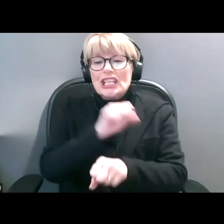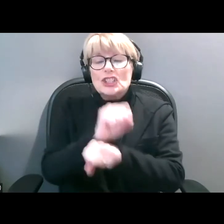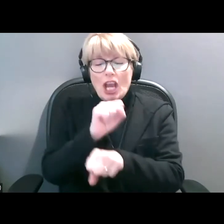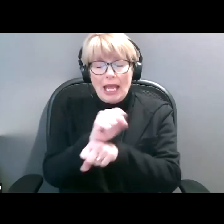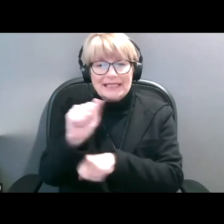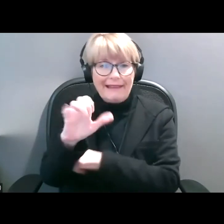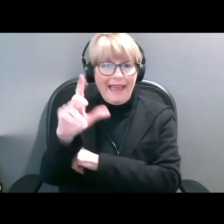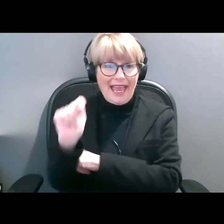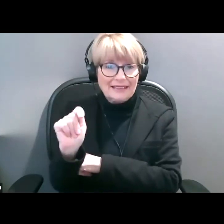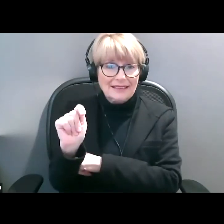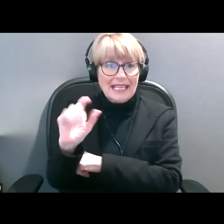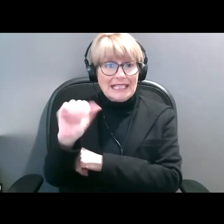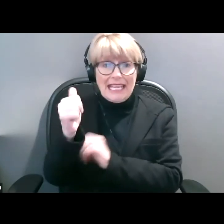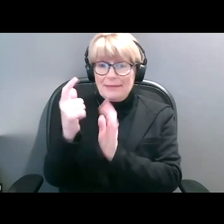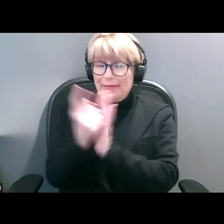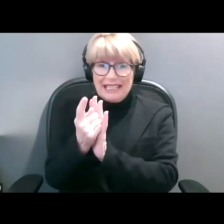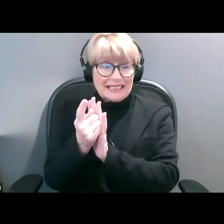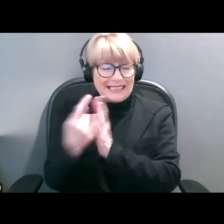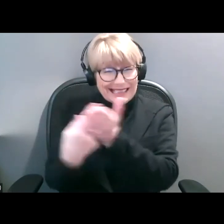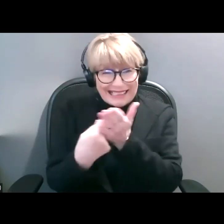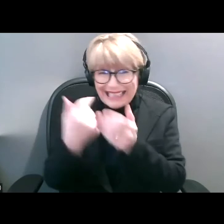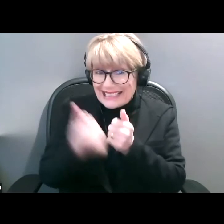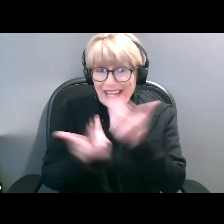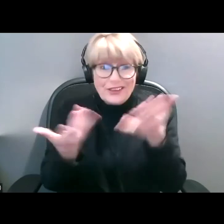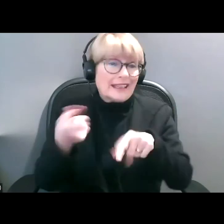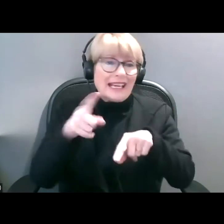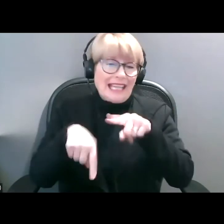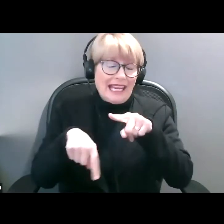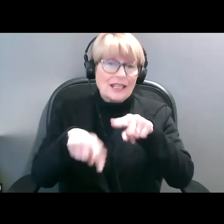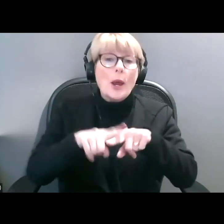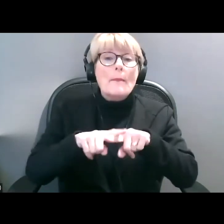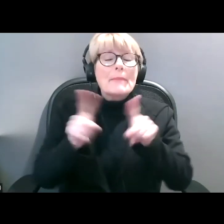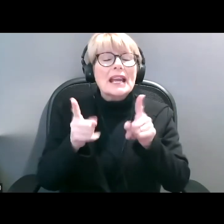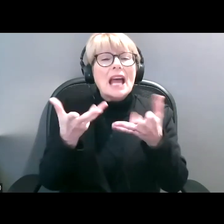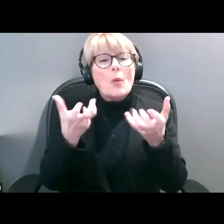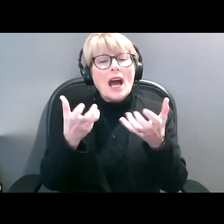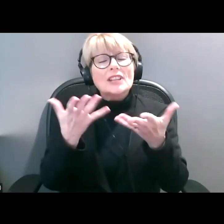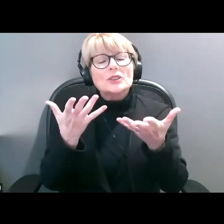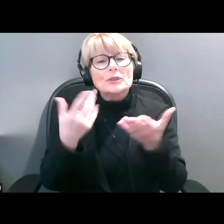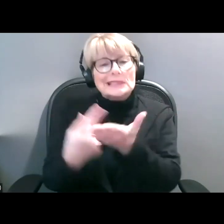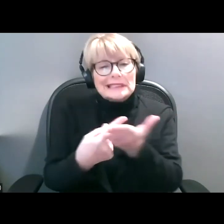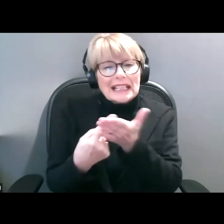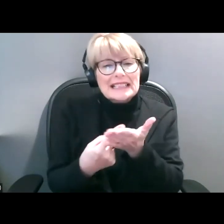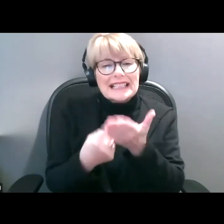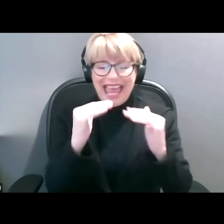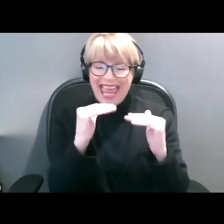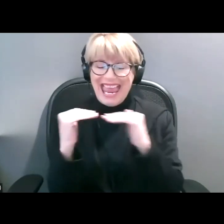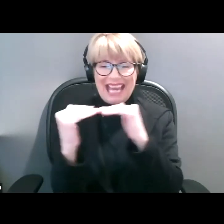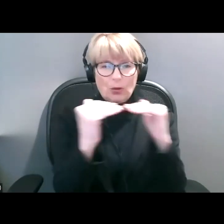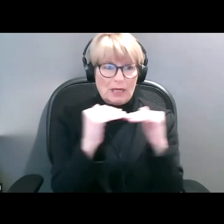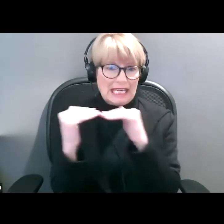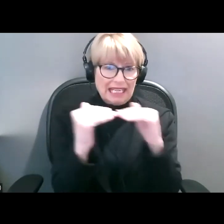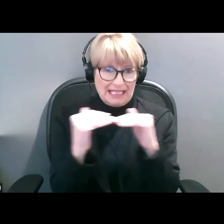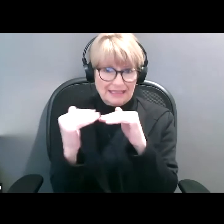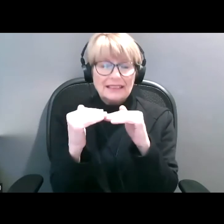minutes, I won't be able to go over all of it, but I do want to touch on especially the equity provisions, because those